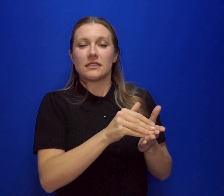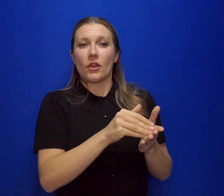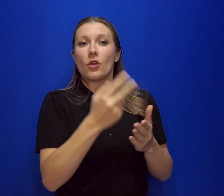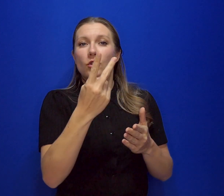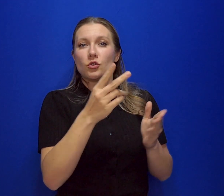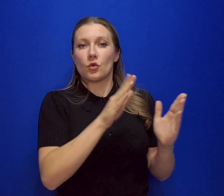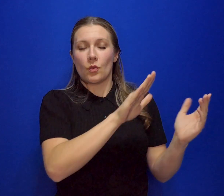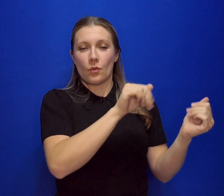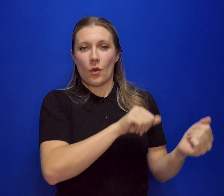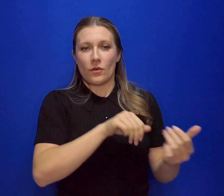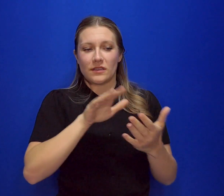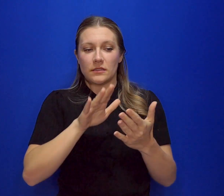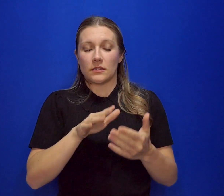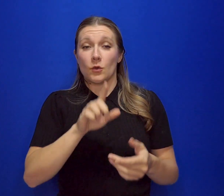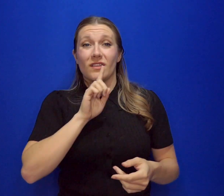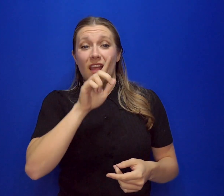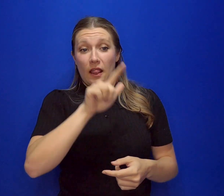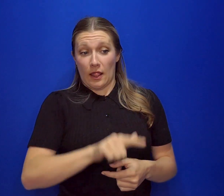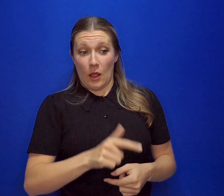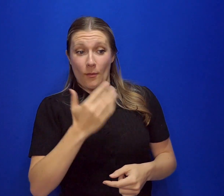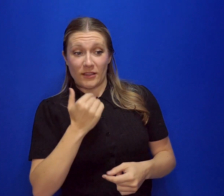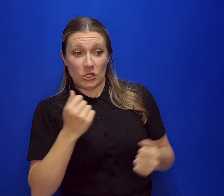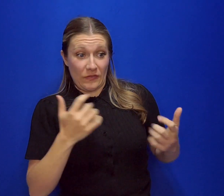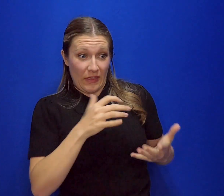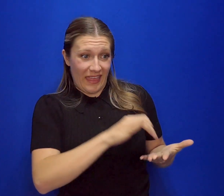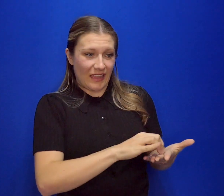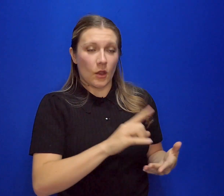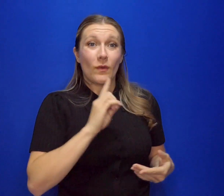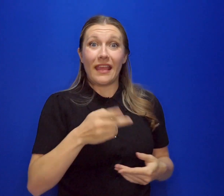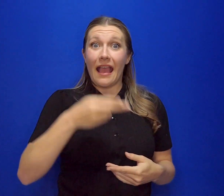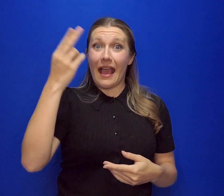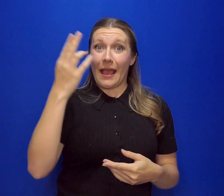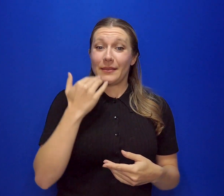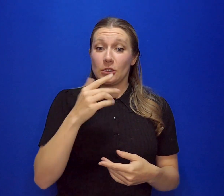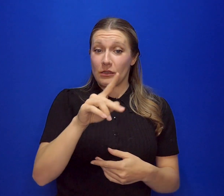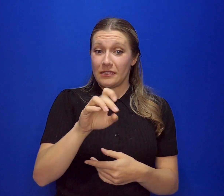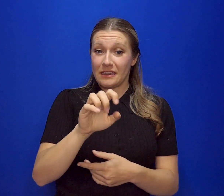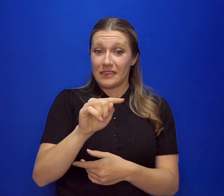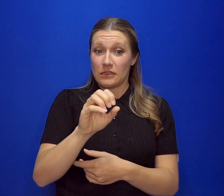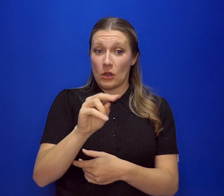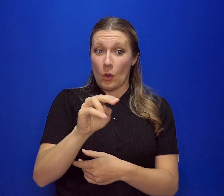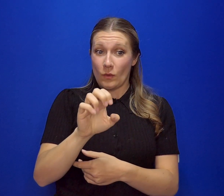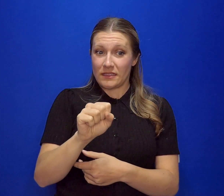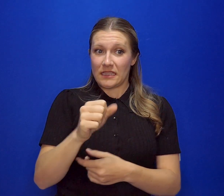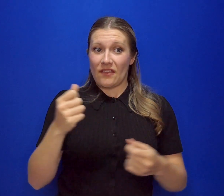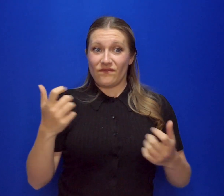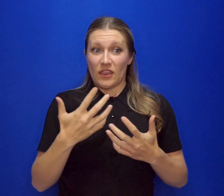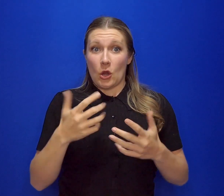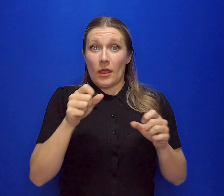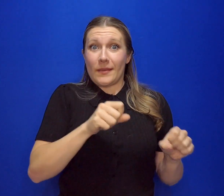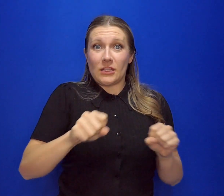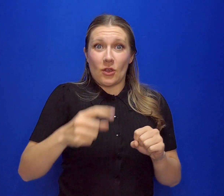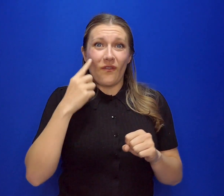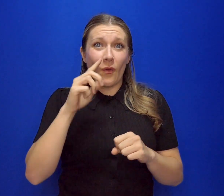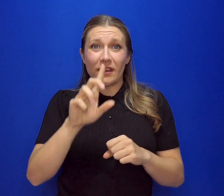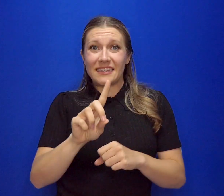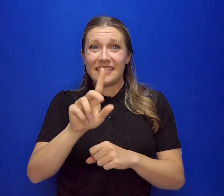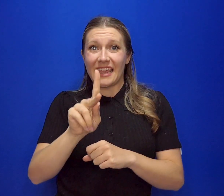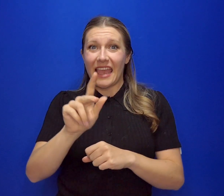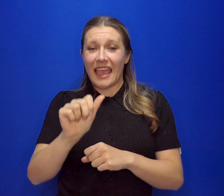angles, right? Really low blood sugar, fear that. Really high blood sugar, ketones, fear the potential of DKA.